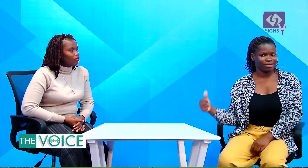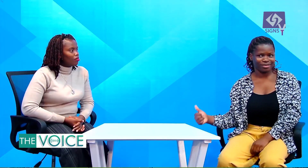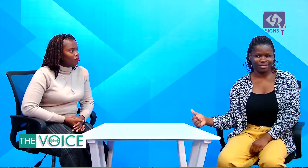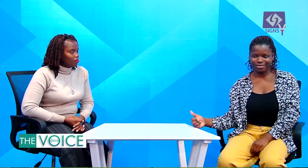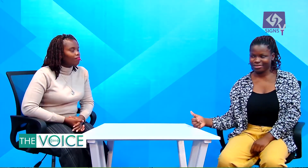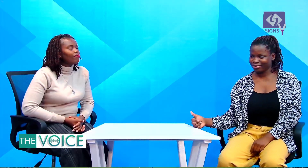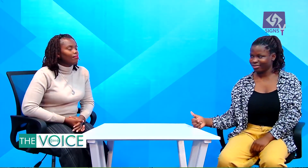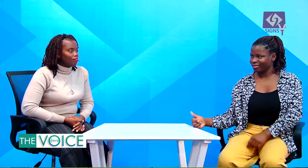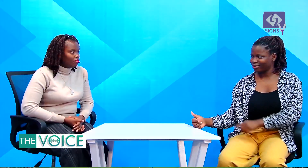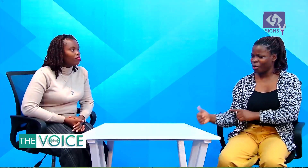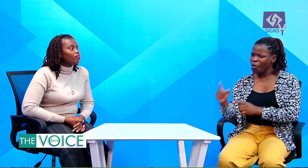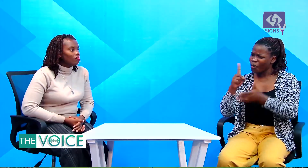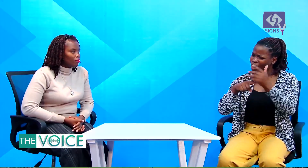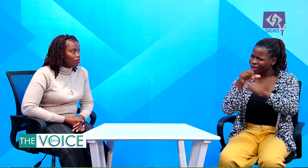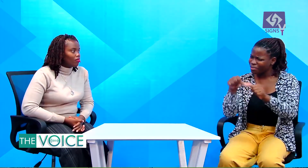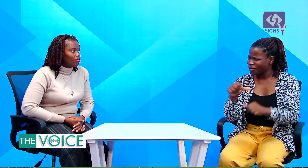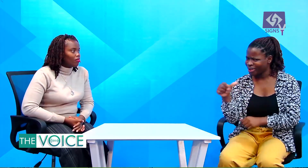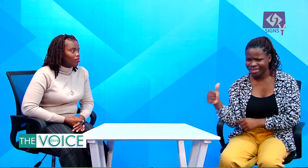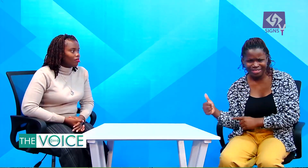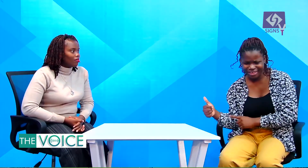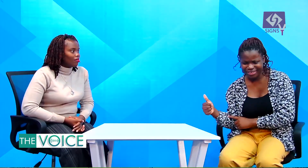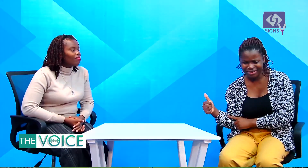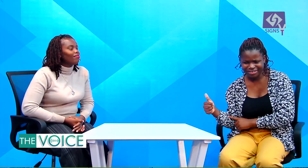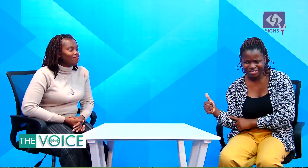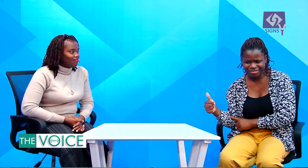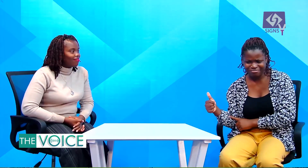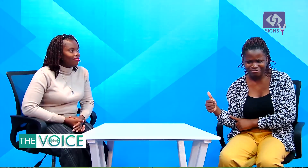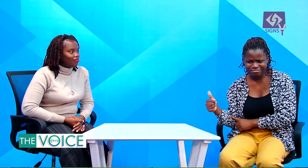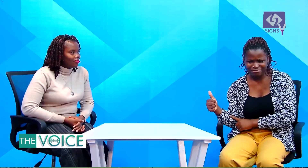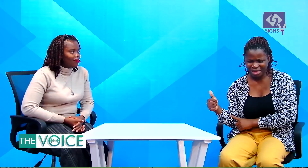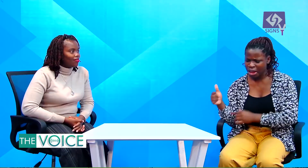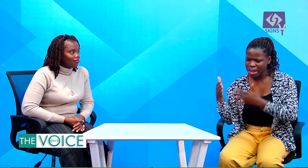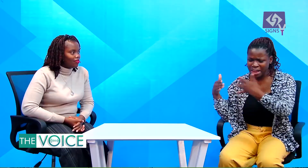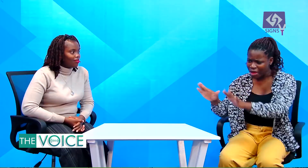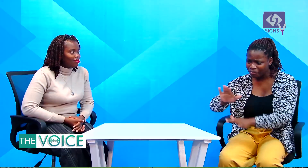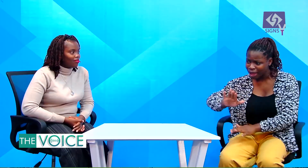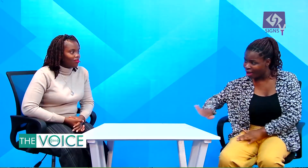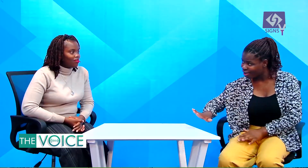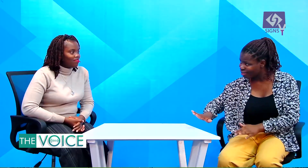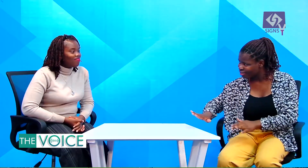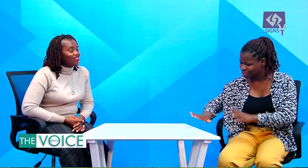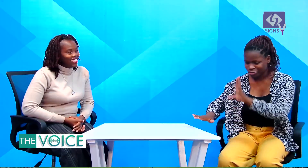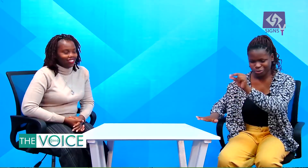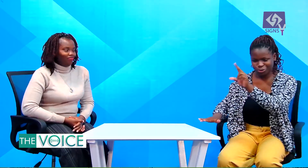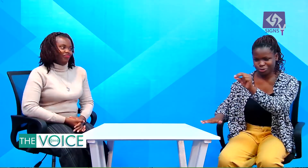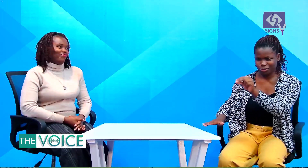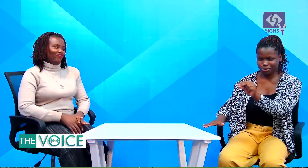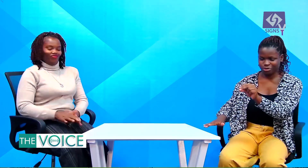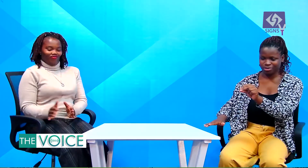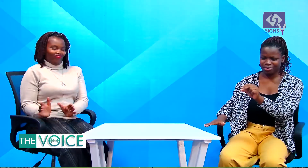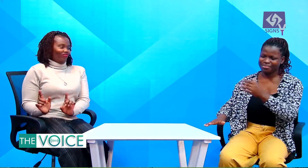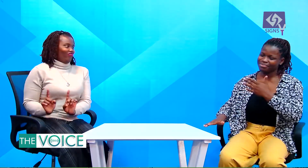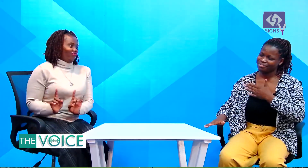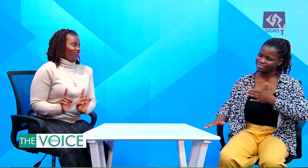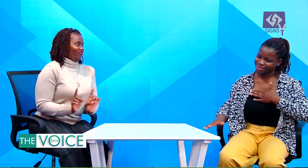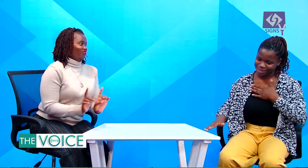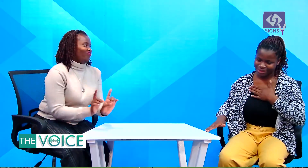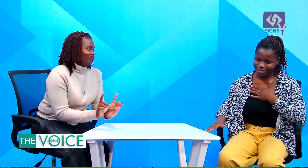is, how do I give back to other people? And am I planning to leave people behind?